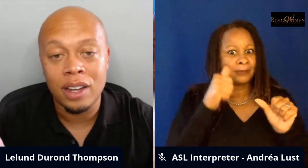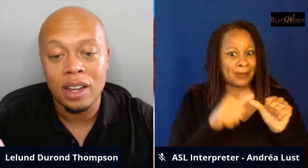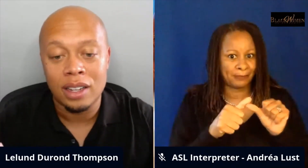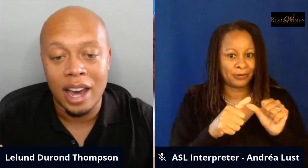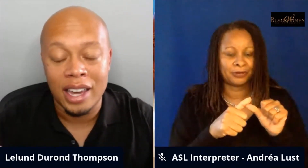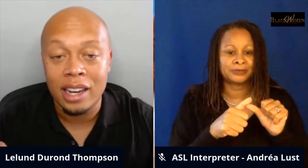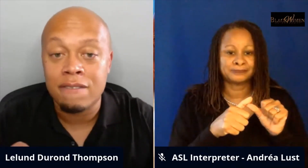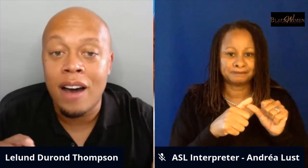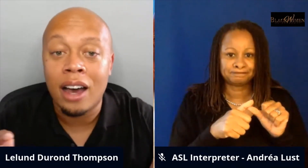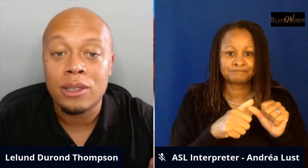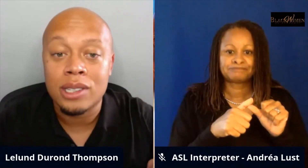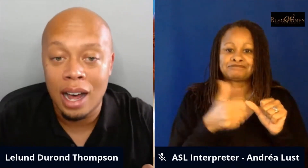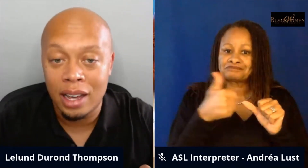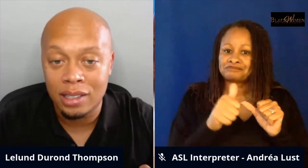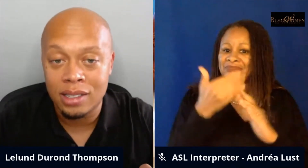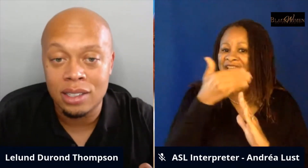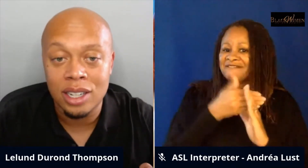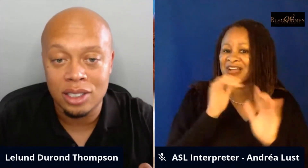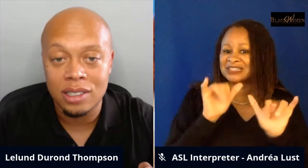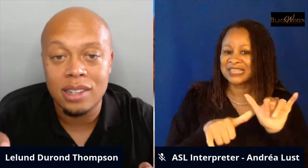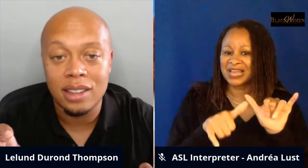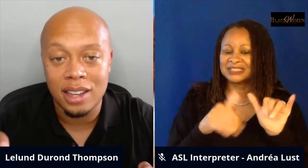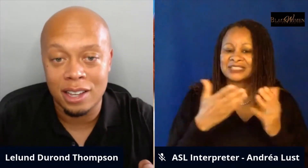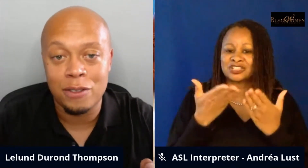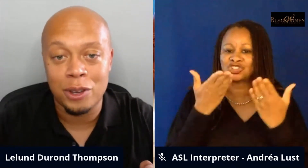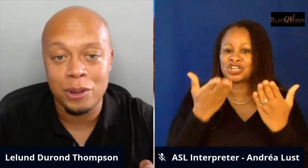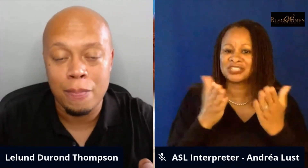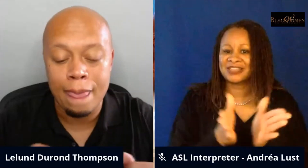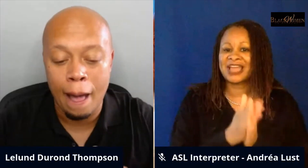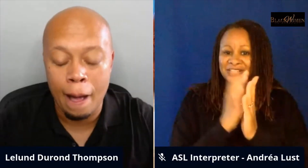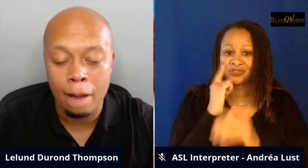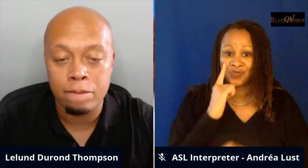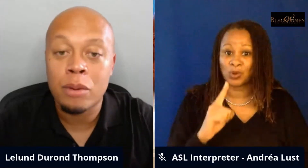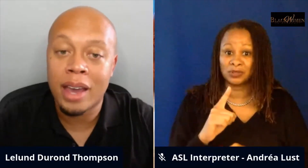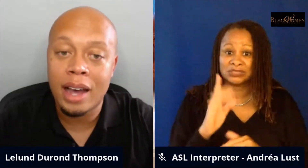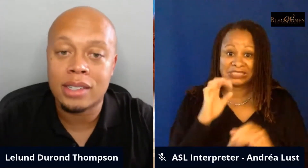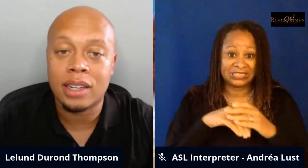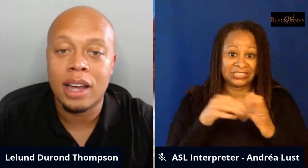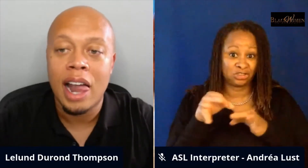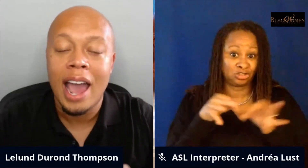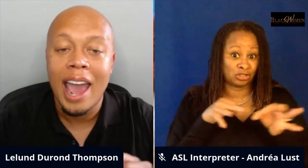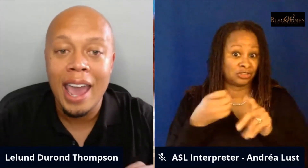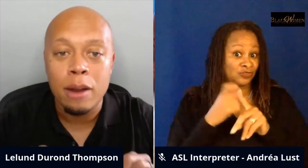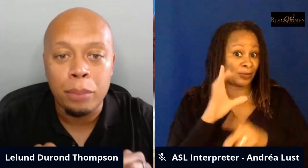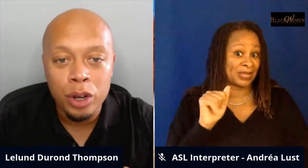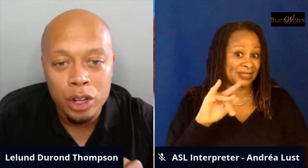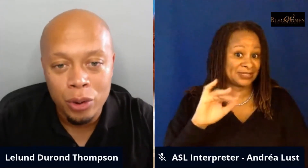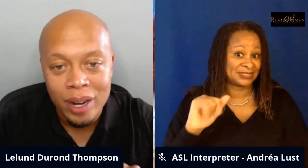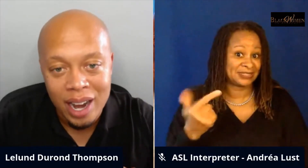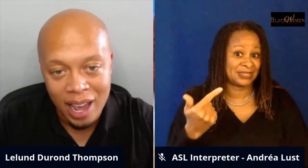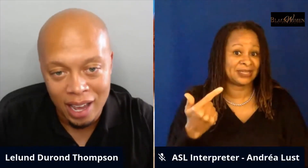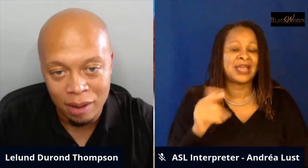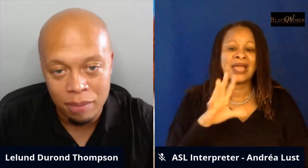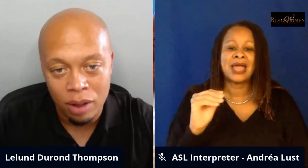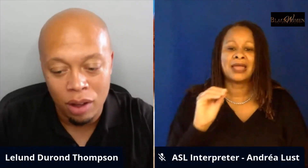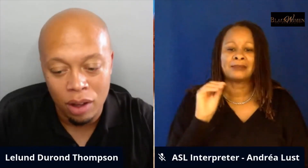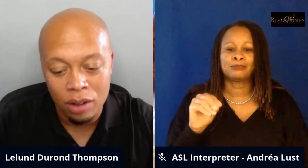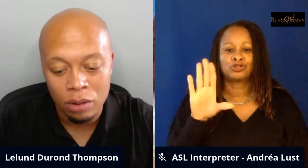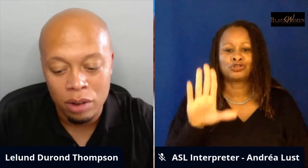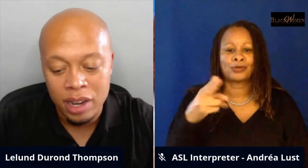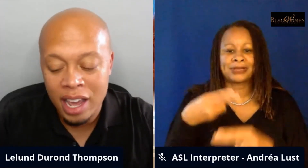of like any file size suggestions that they give you from casting, and put your